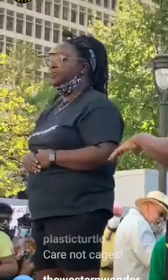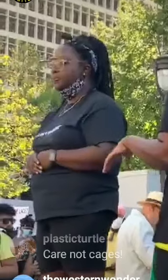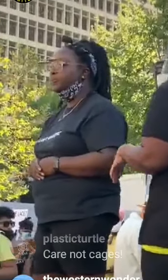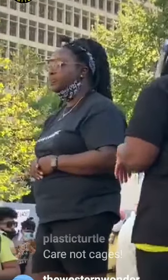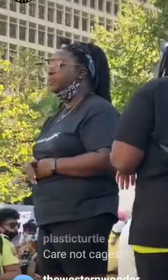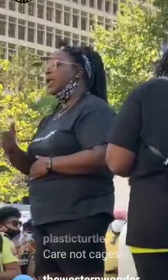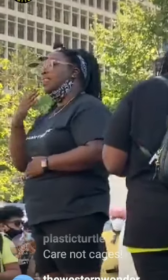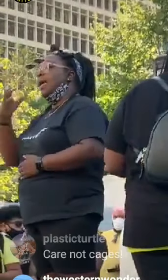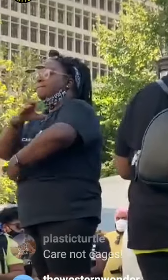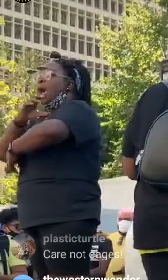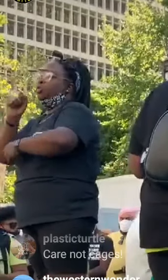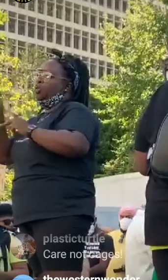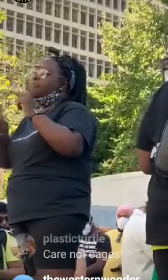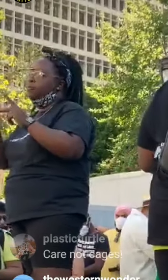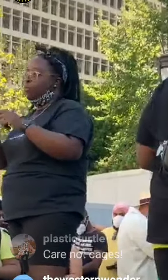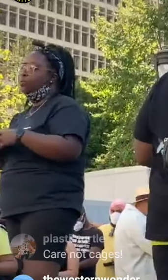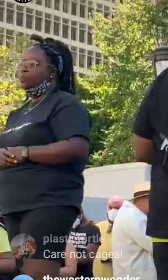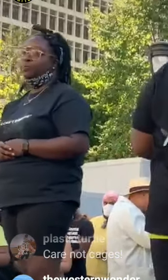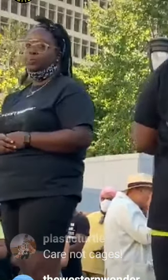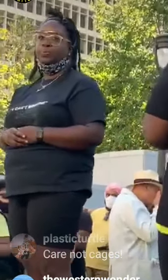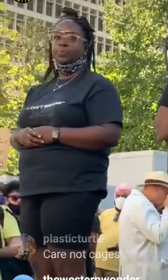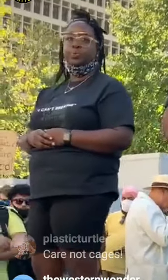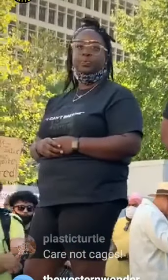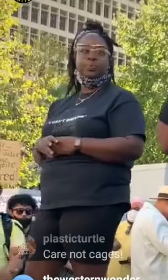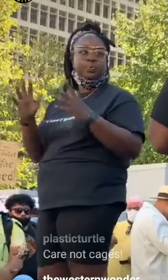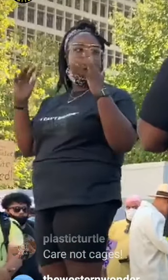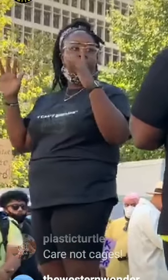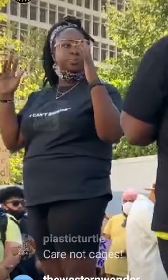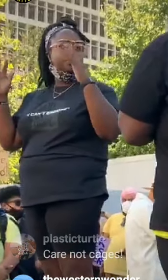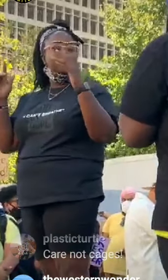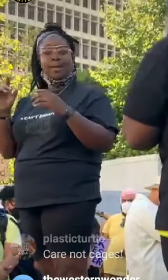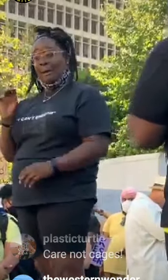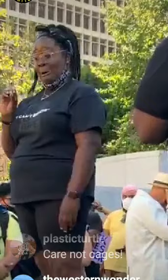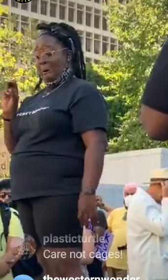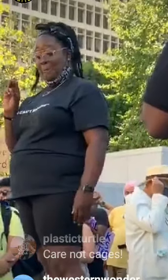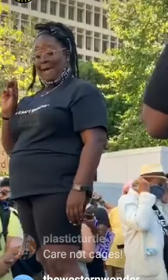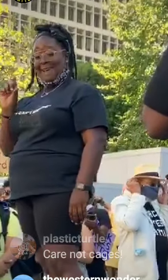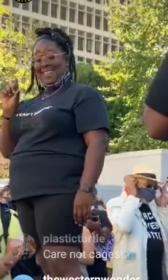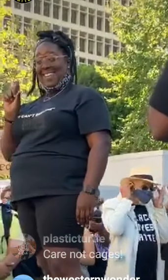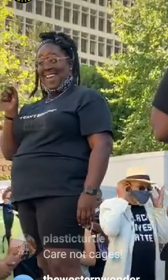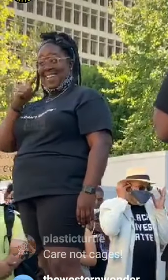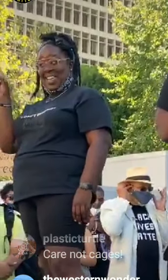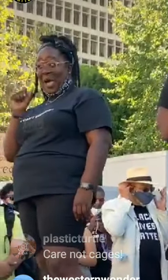thank you. That's the power of the people. Oh my God. Y'all keep